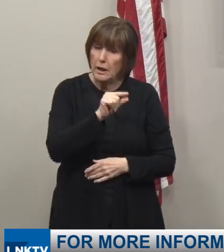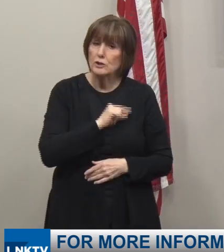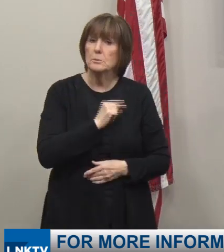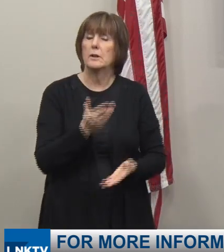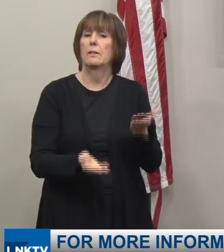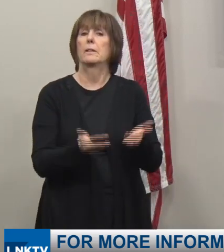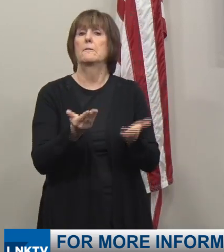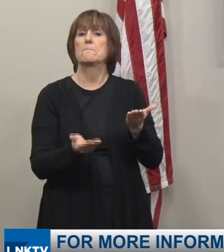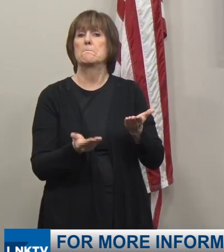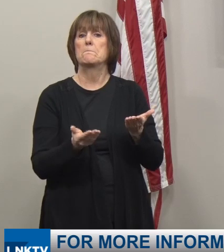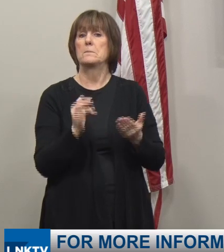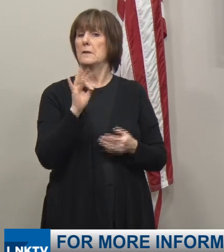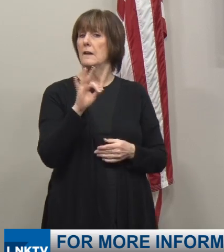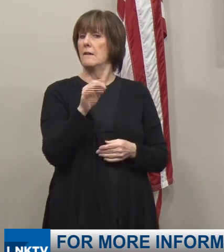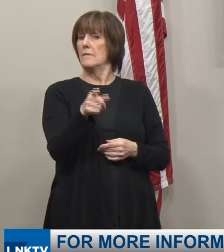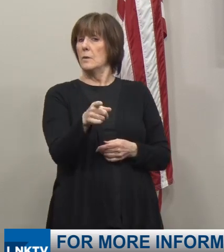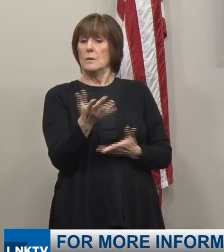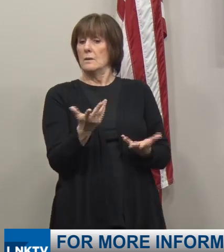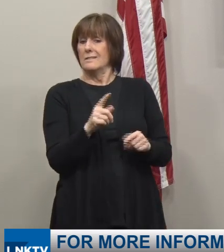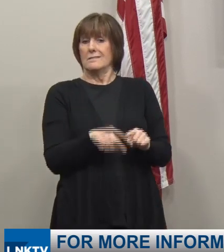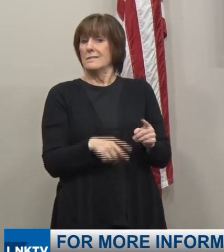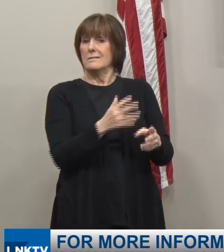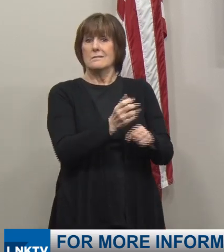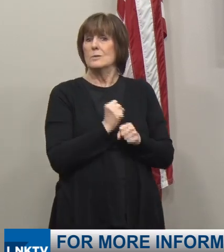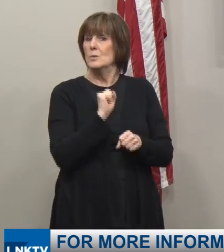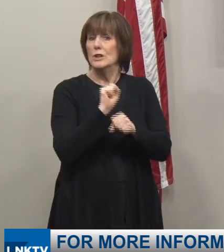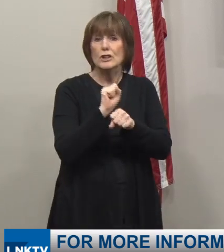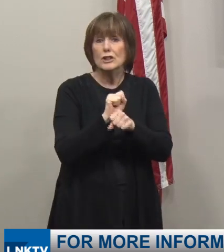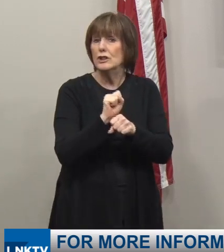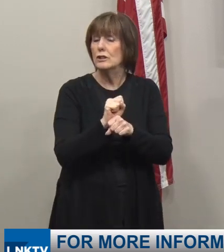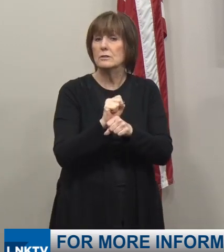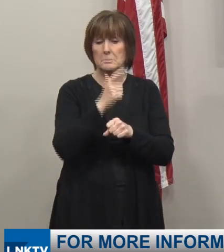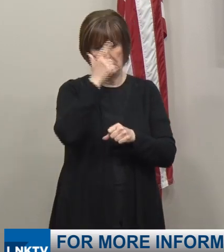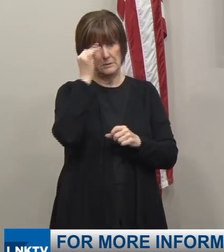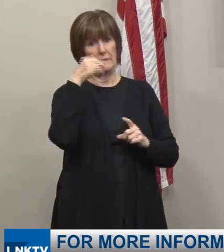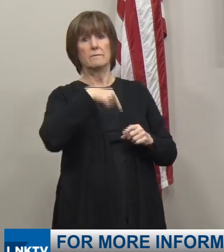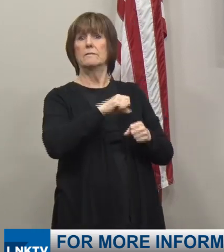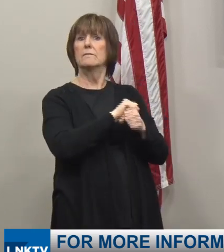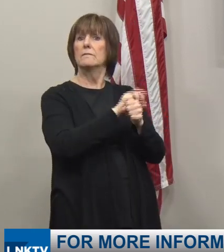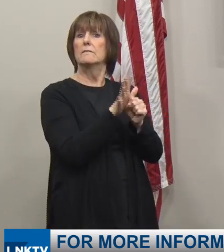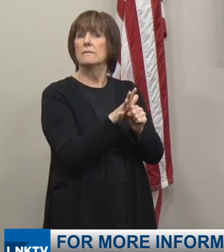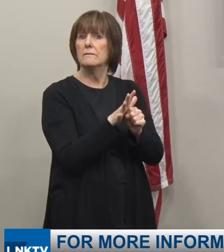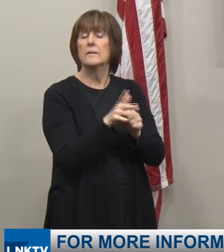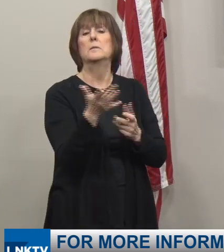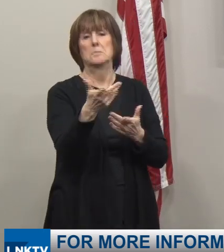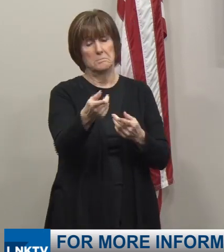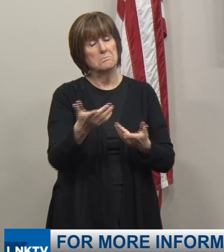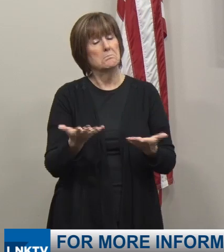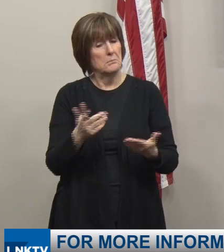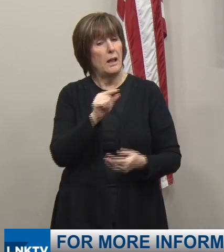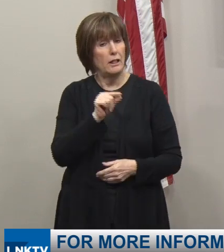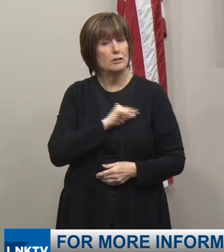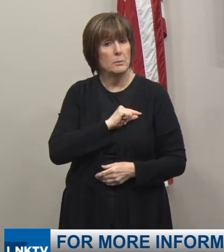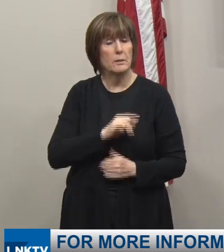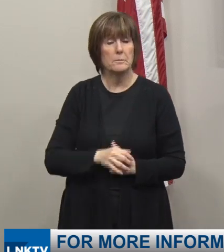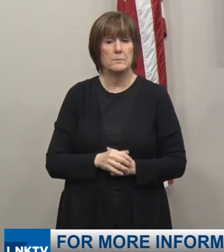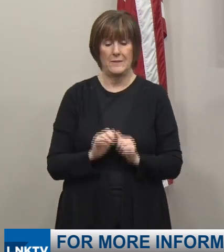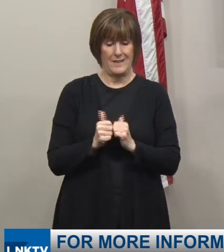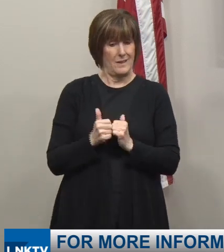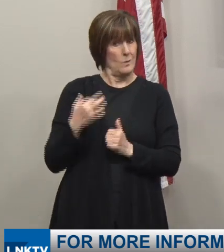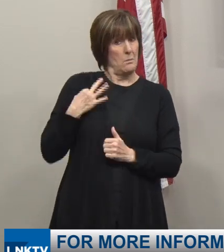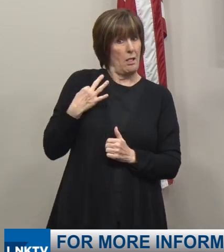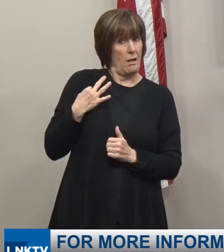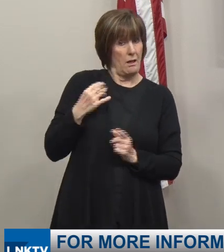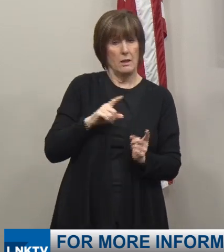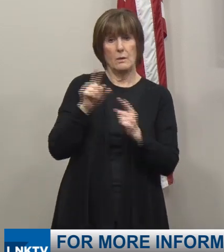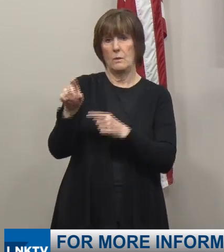eligible. And if you're otherwise unable to obtain work as a result of COVID-19, you may be eligible. To apply,